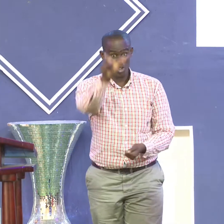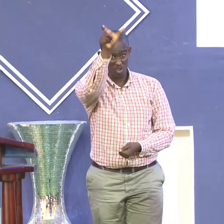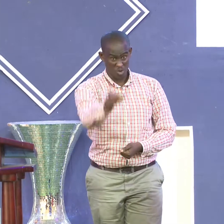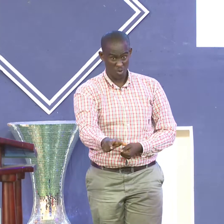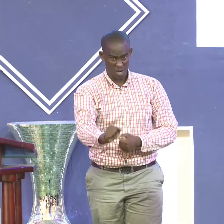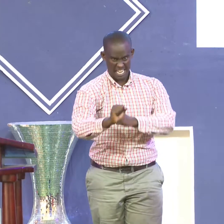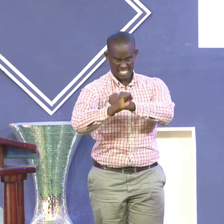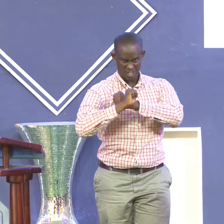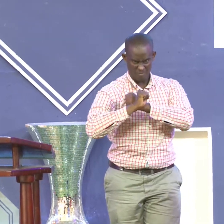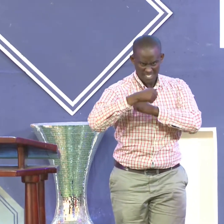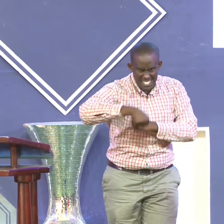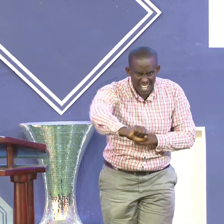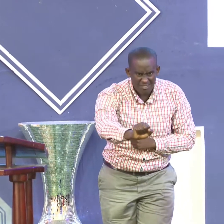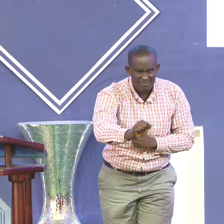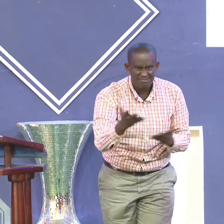stop yourself.